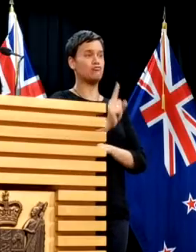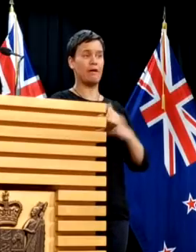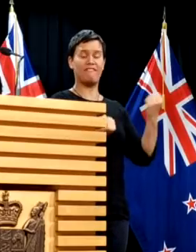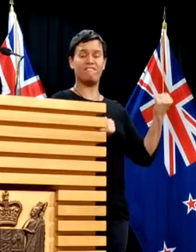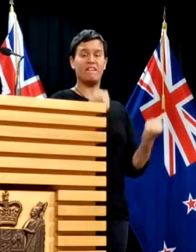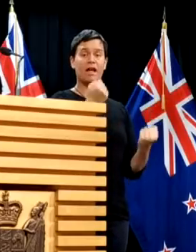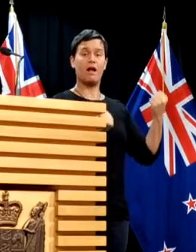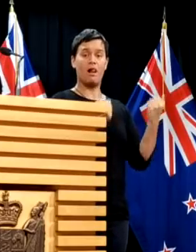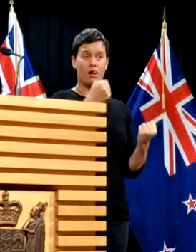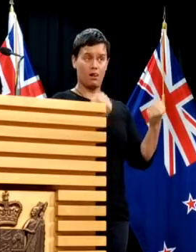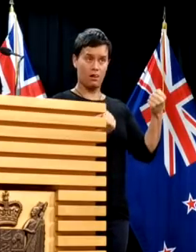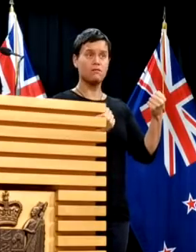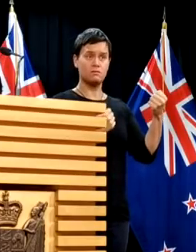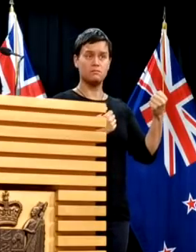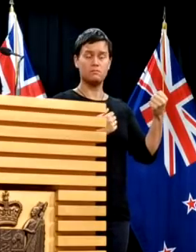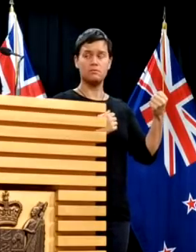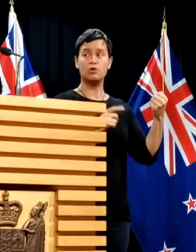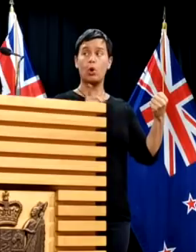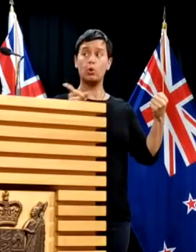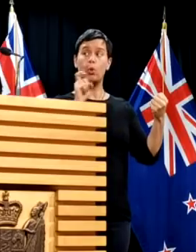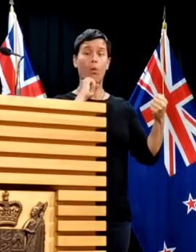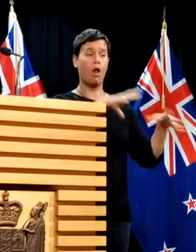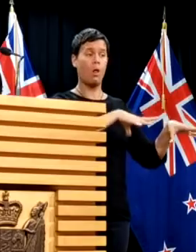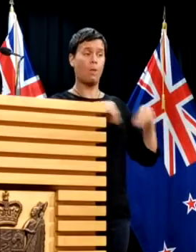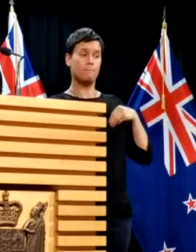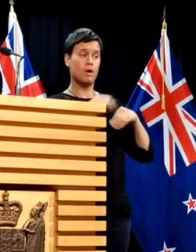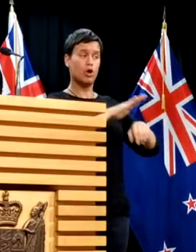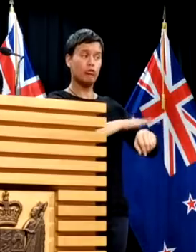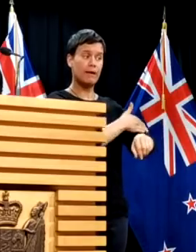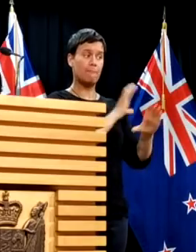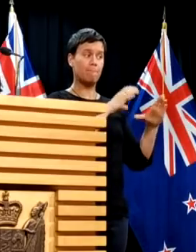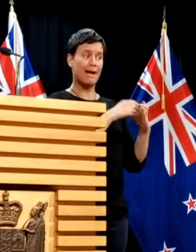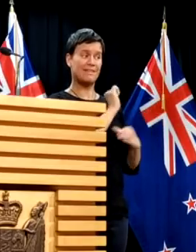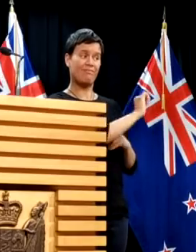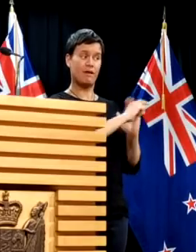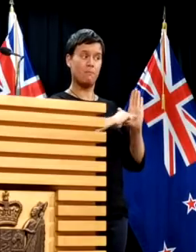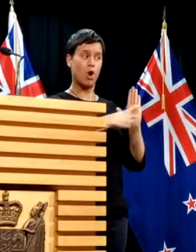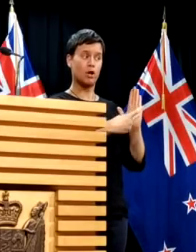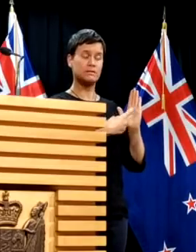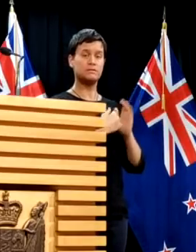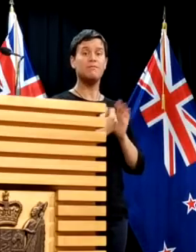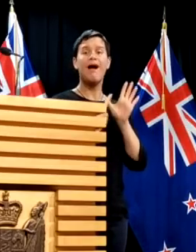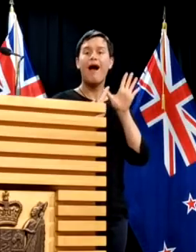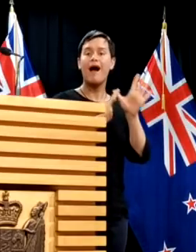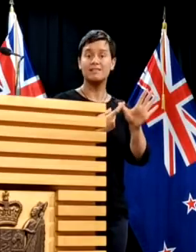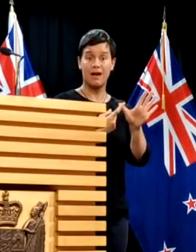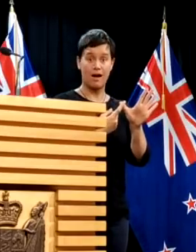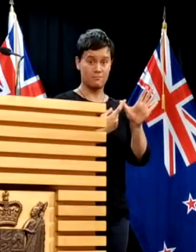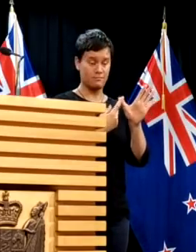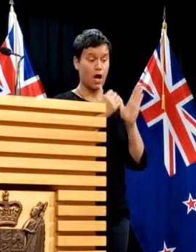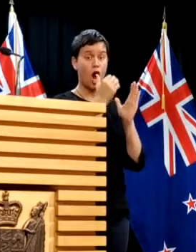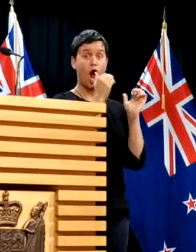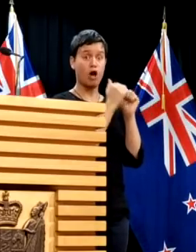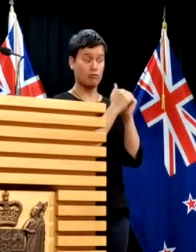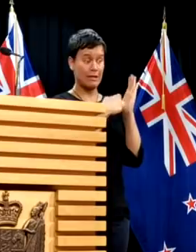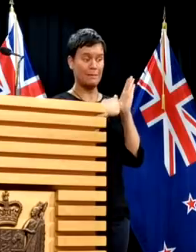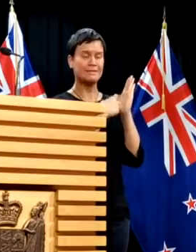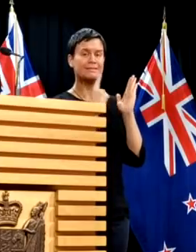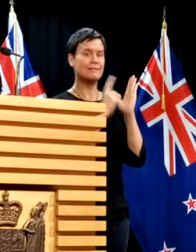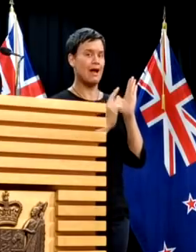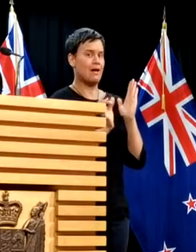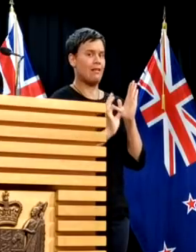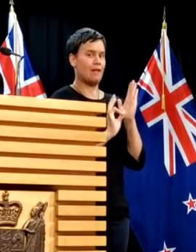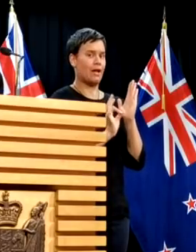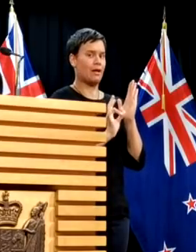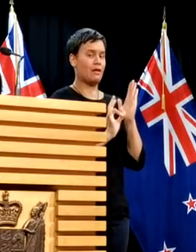see a compromise there in terms of adopting the Greens' feedback? It hasn't been listed here, but you do see that we have talked about the clean car